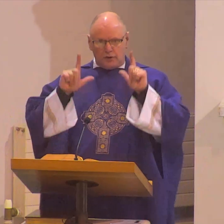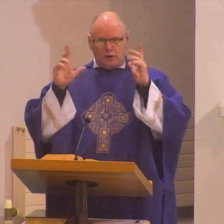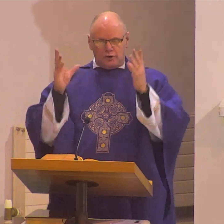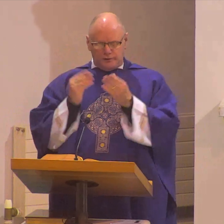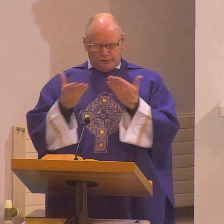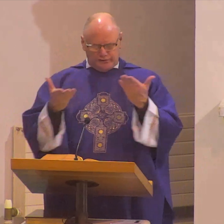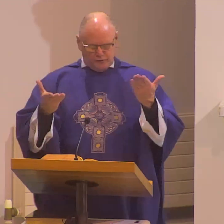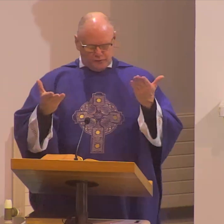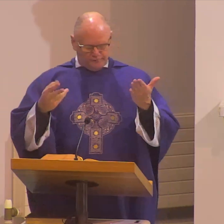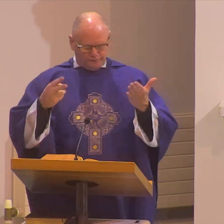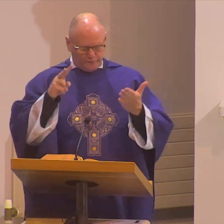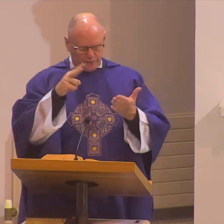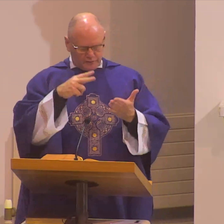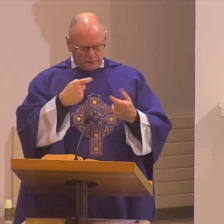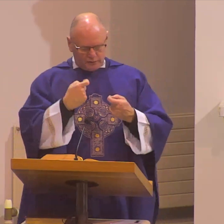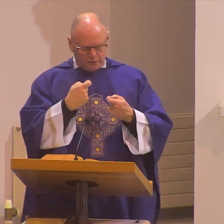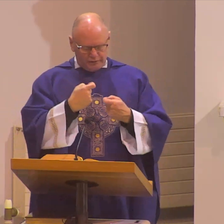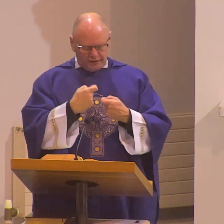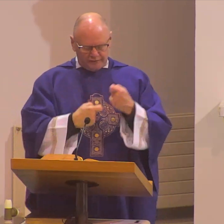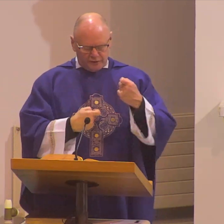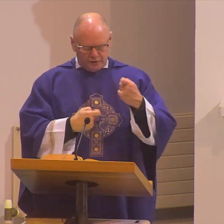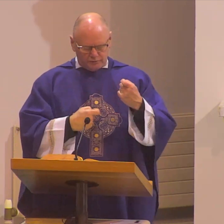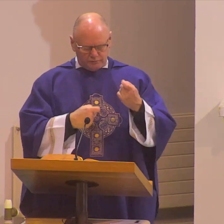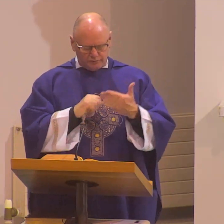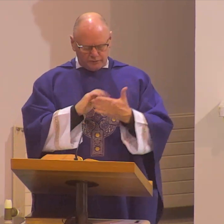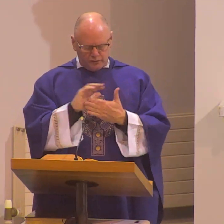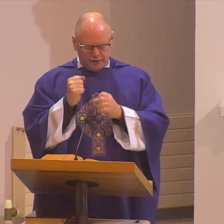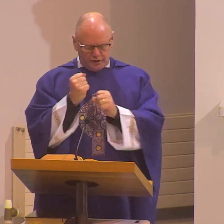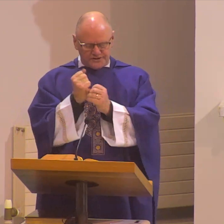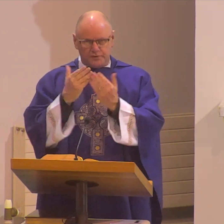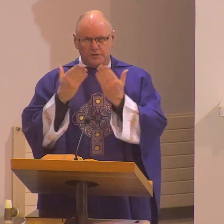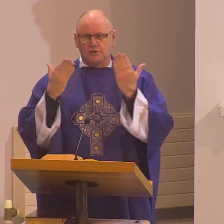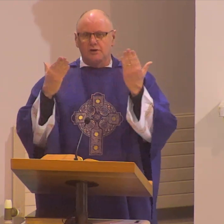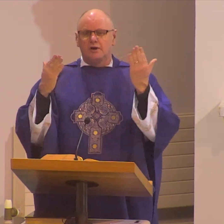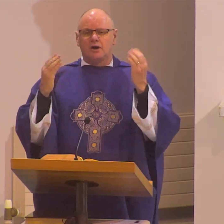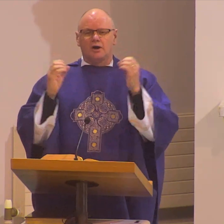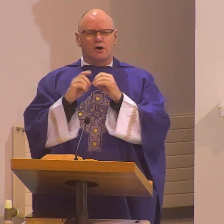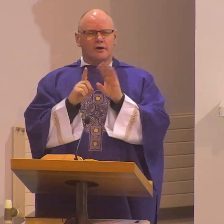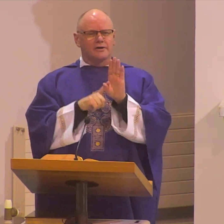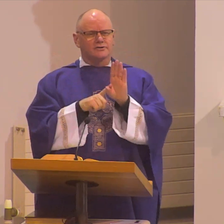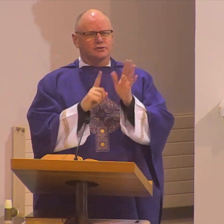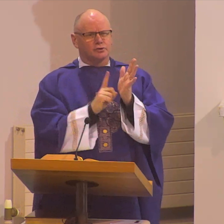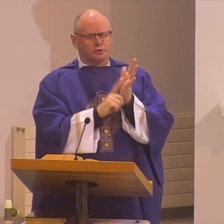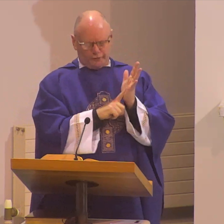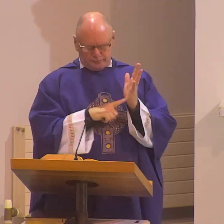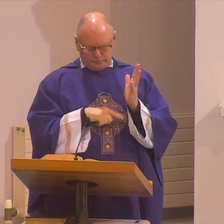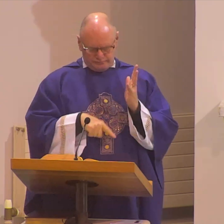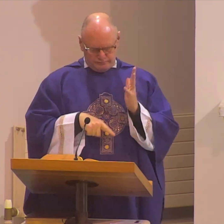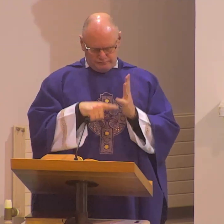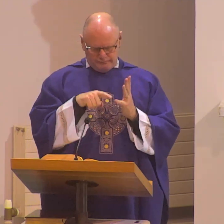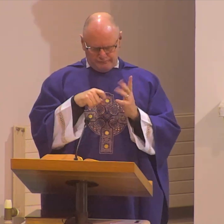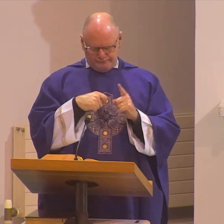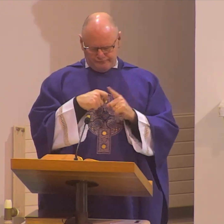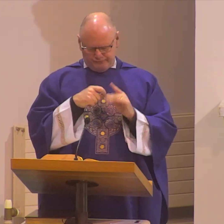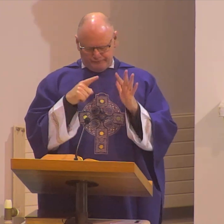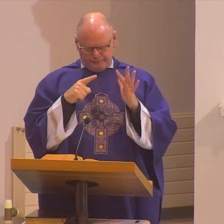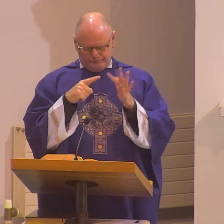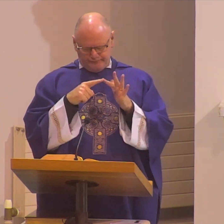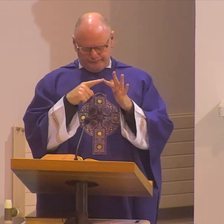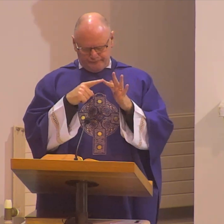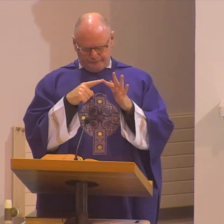The Lord be with you. Reading from the Holy Gospel according to Luke.